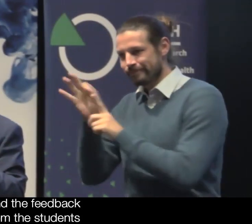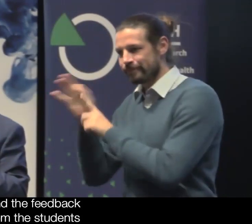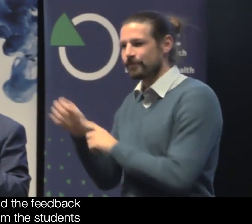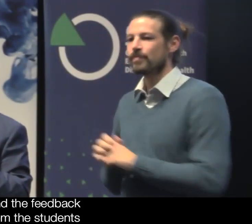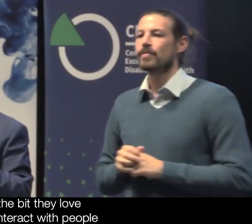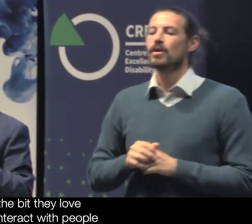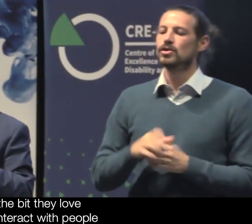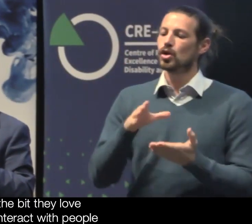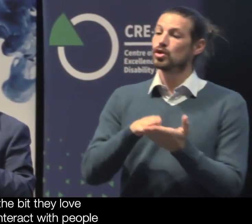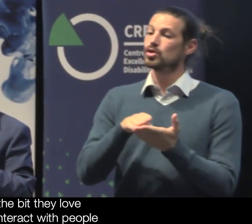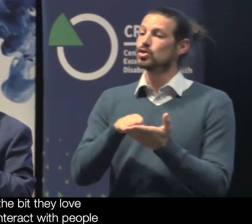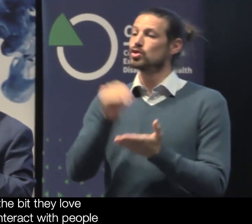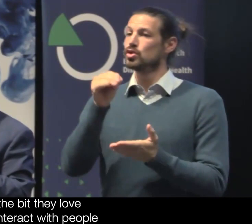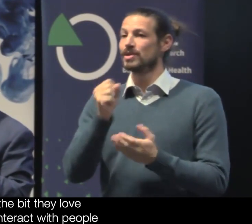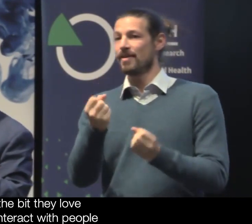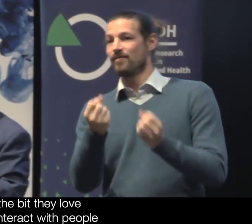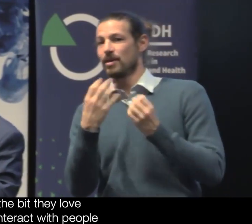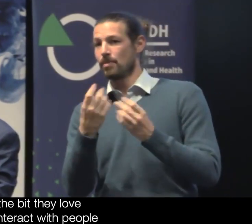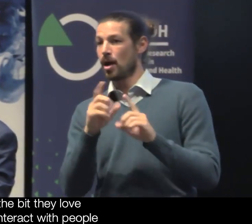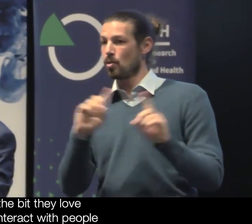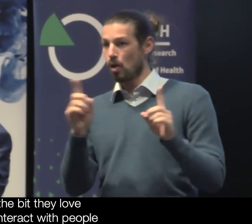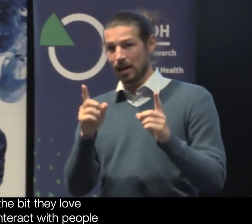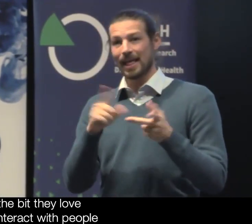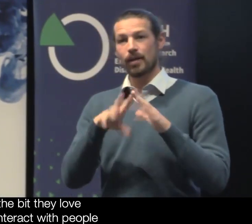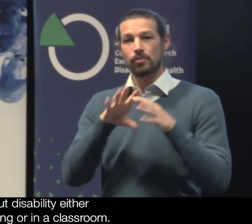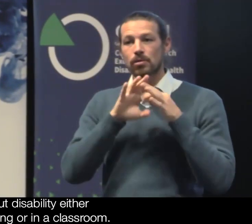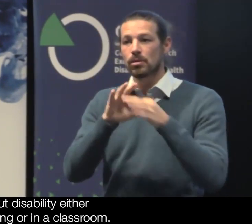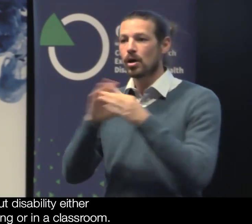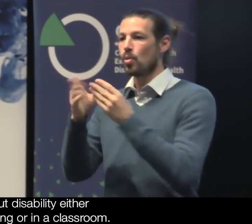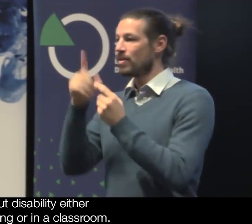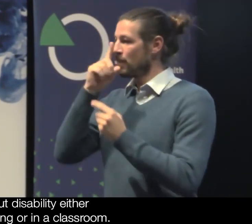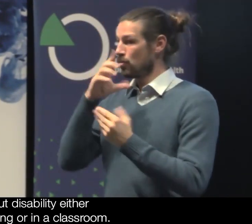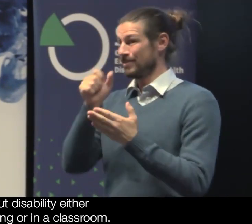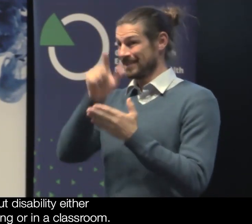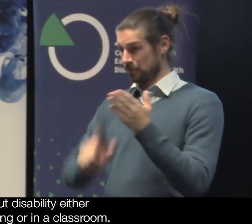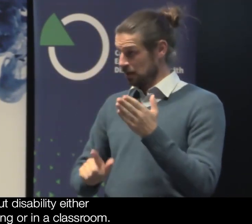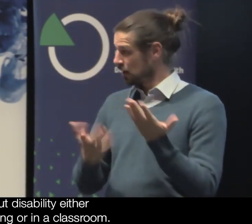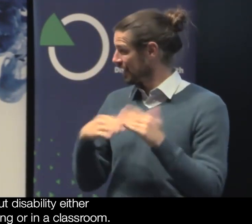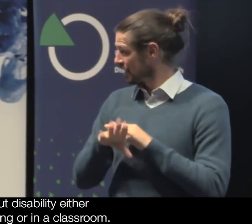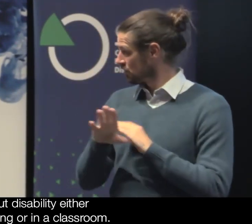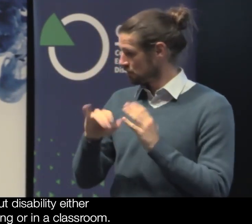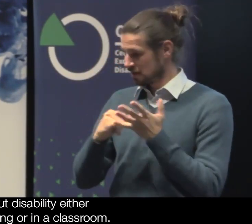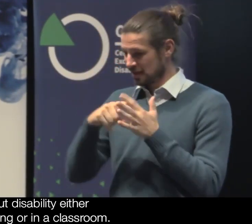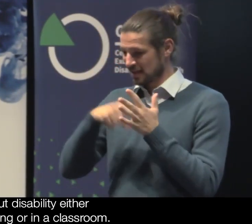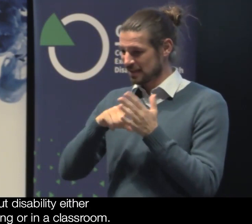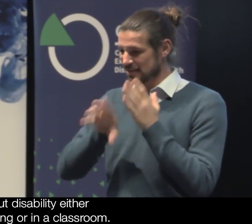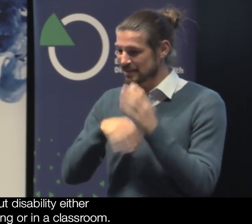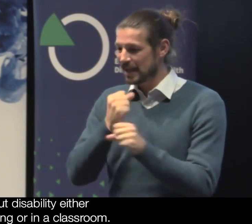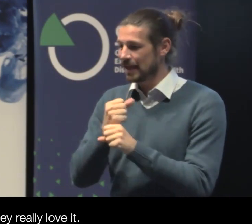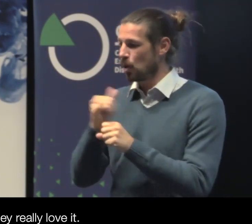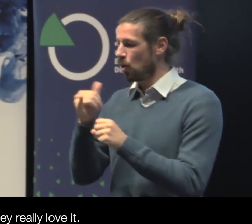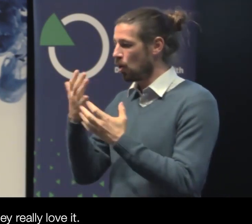the bit that they love is that the more that they interact with people with disability, either in a setting or in the classroom, they really love